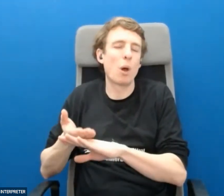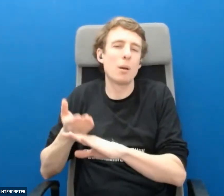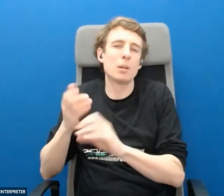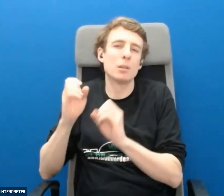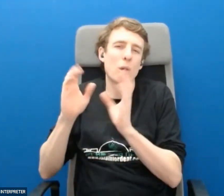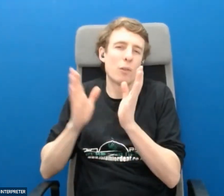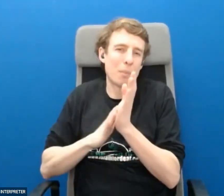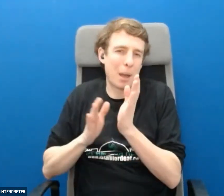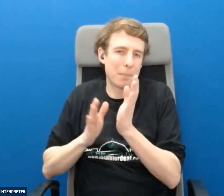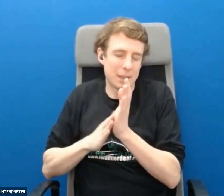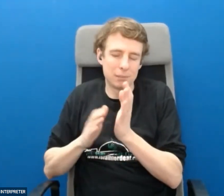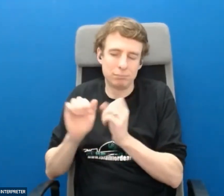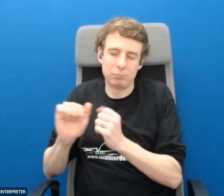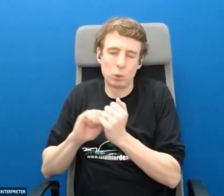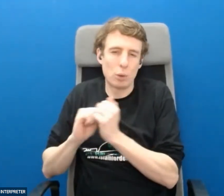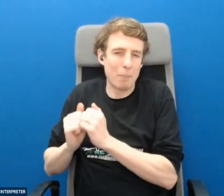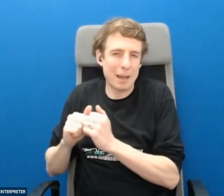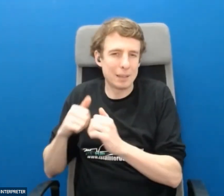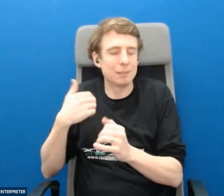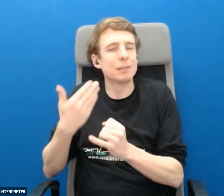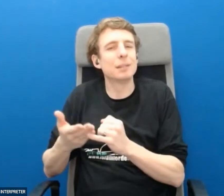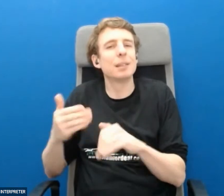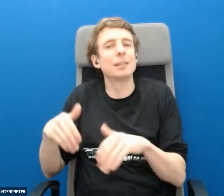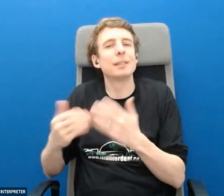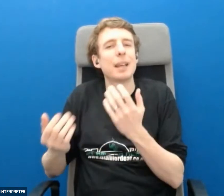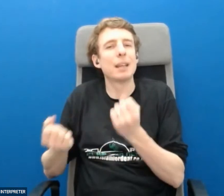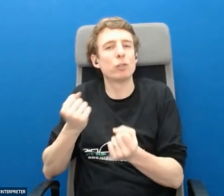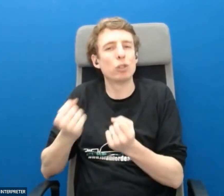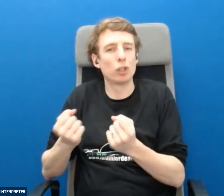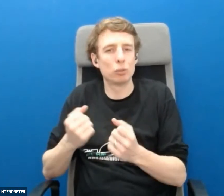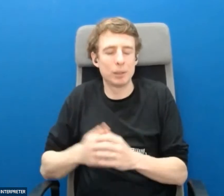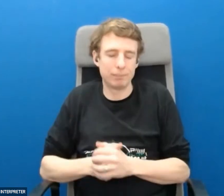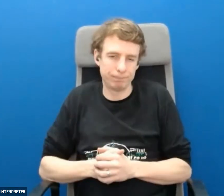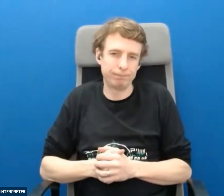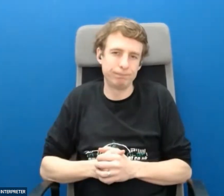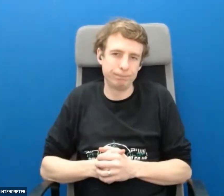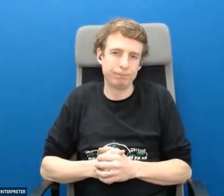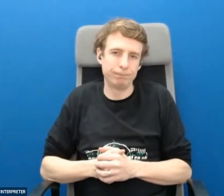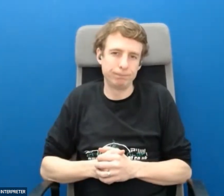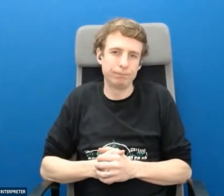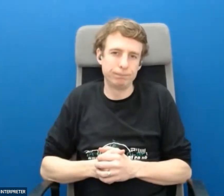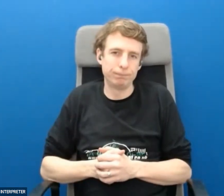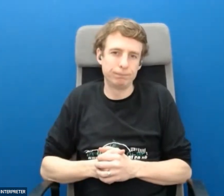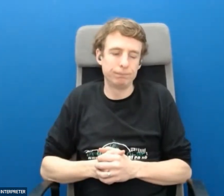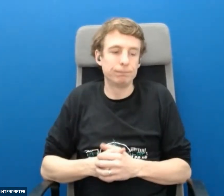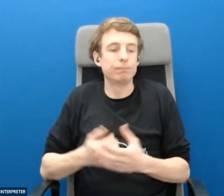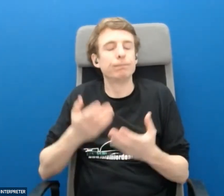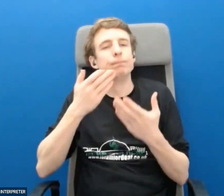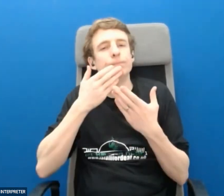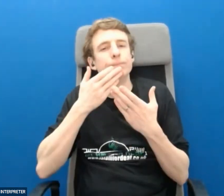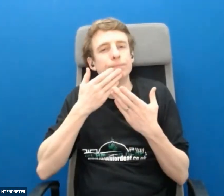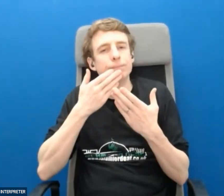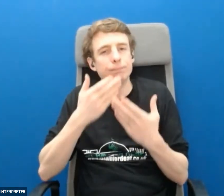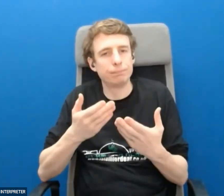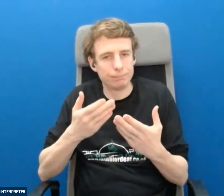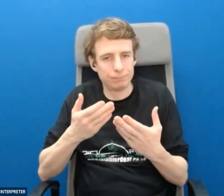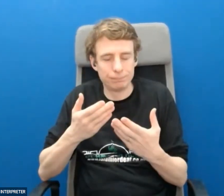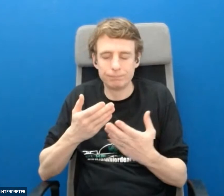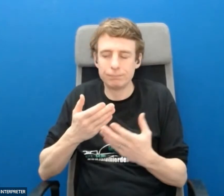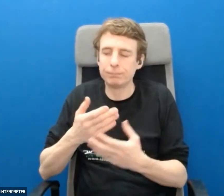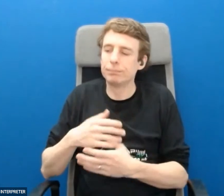Jazakallah khair, Akil. Jazakallah khair, Tom. And like you said, may Allah give our